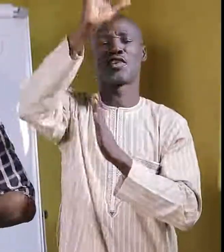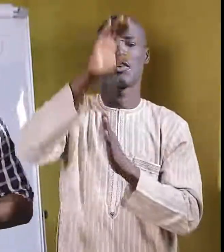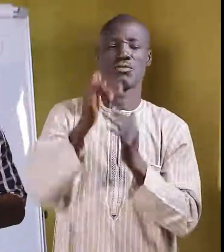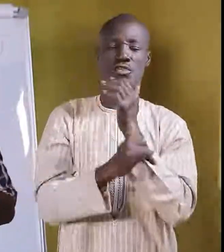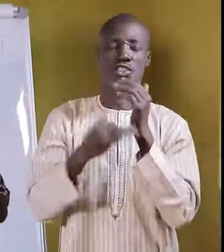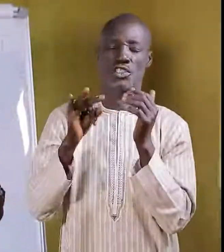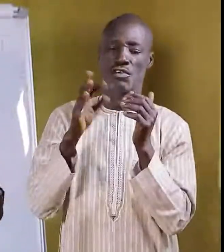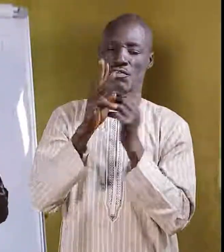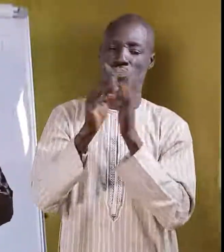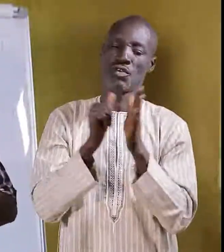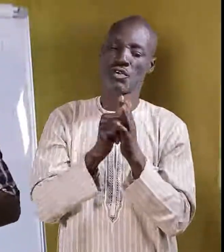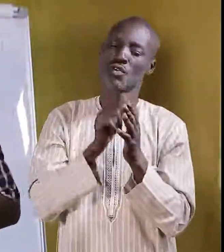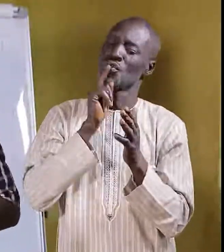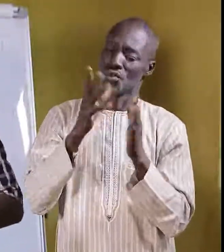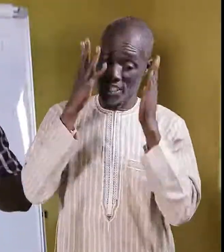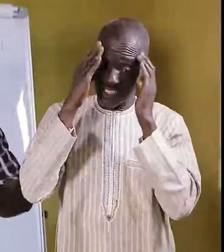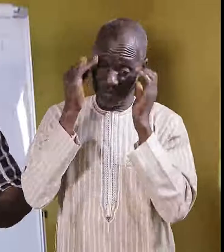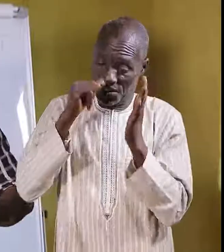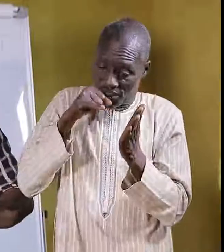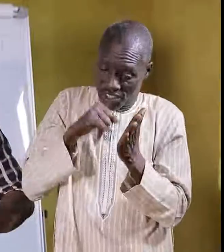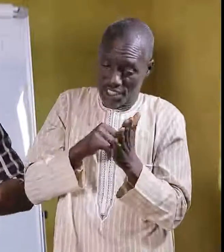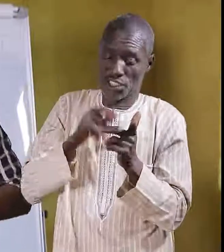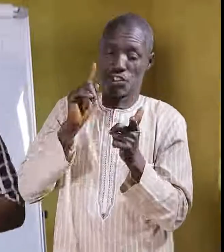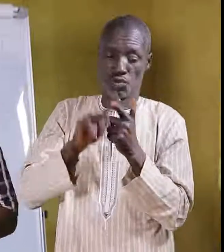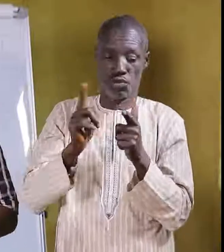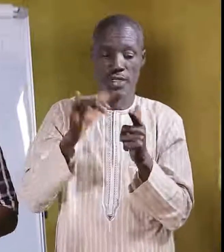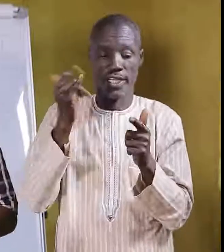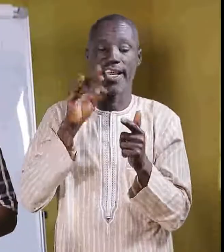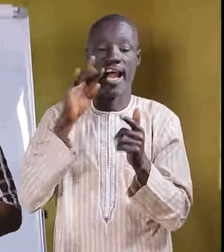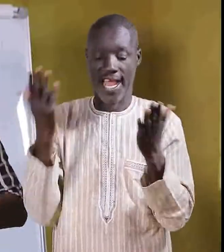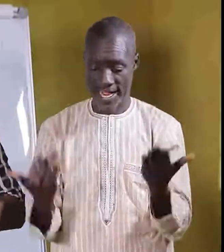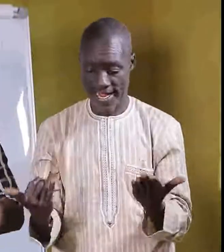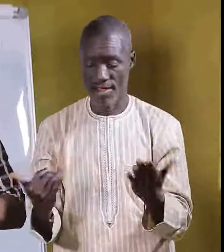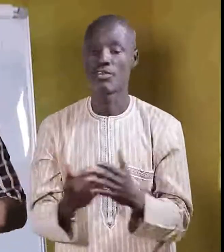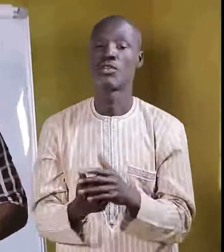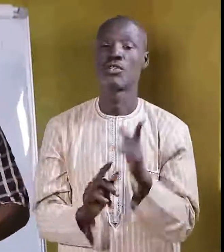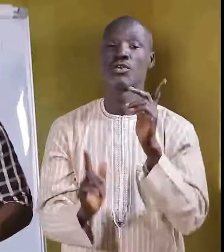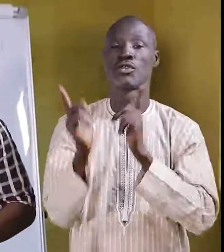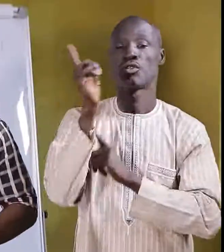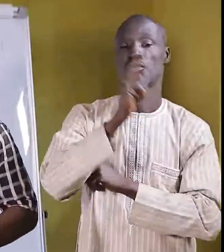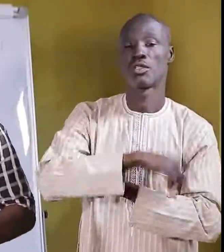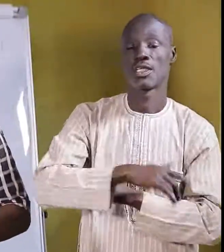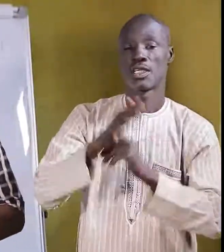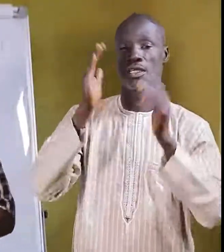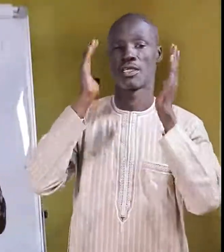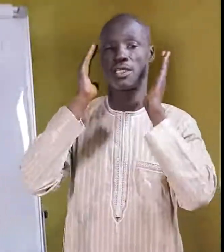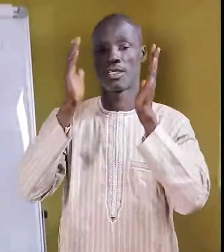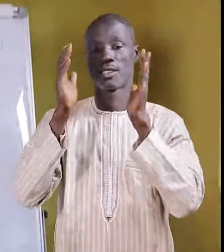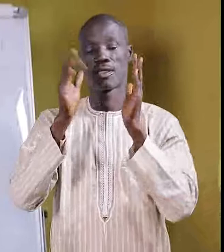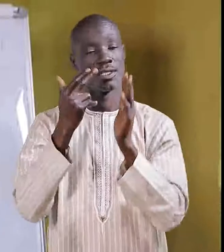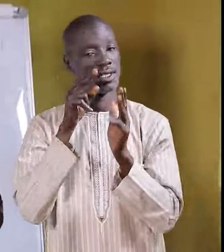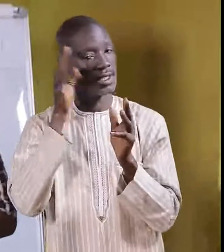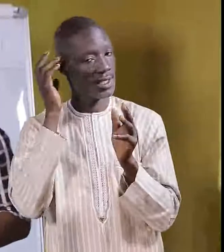all passed through these 3 stages to where they are today. So listen attentively, open your